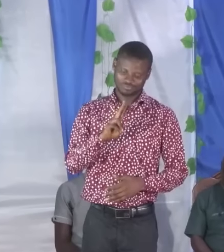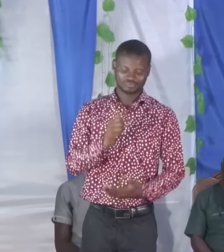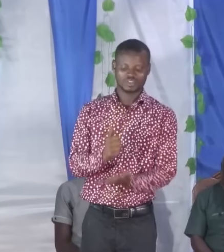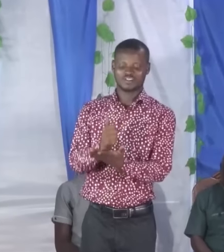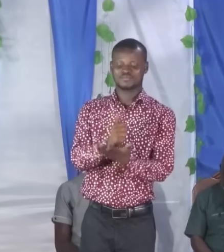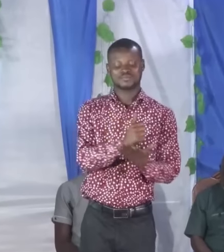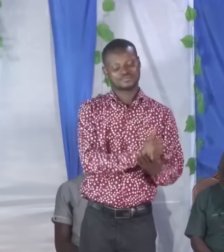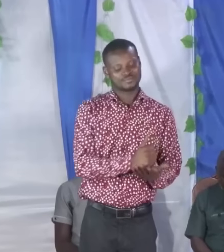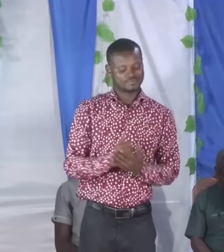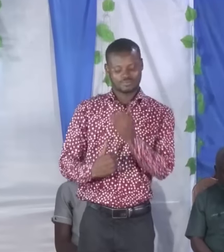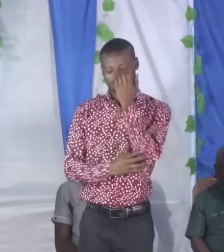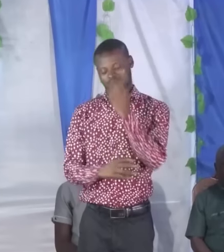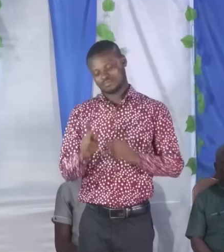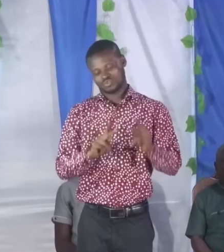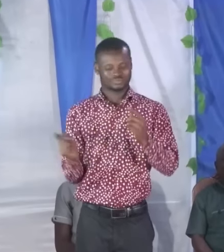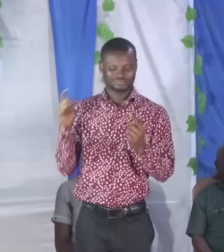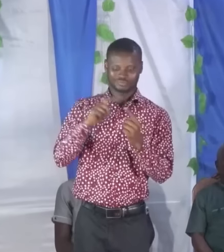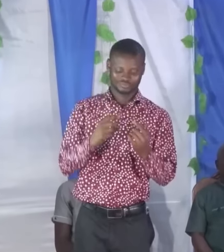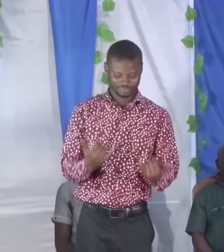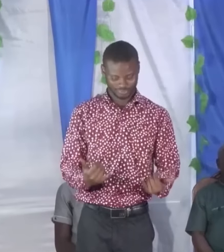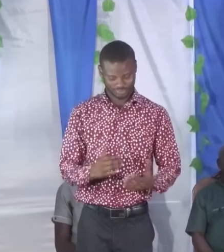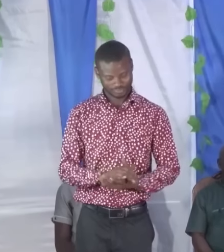here for sa e dia be si ne